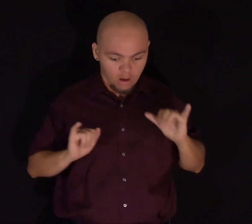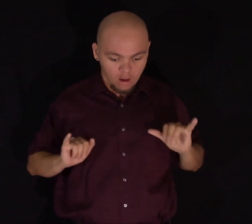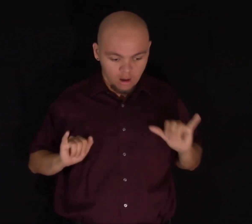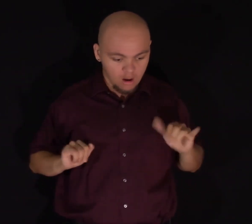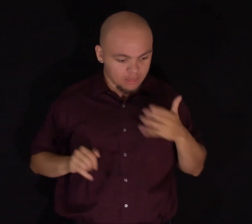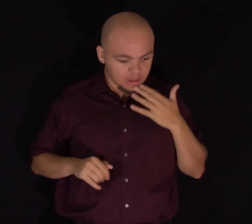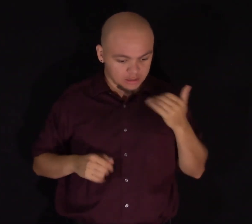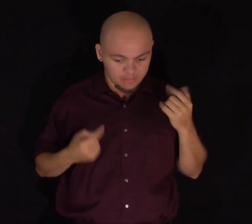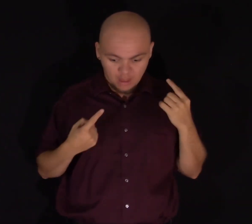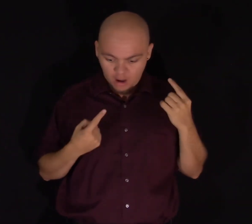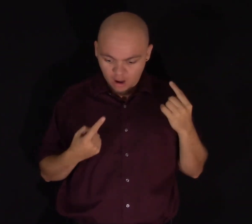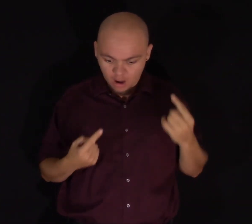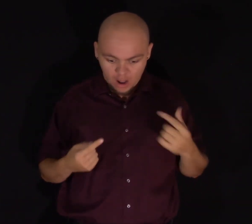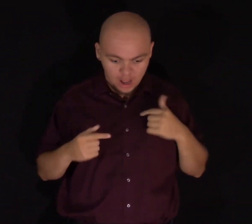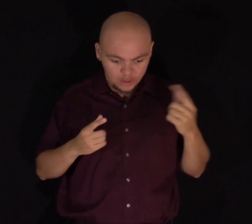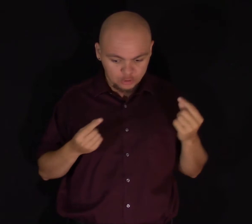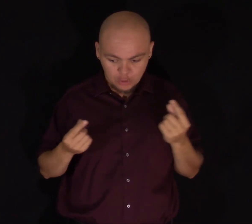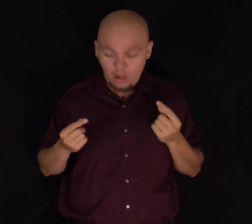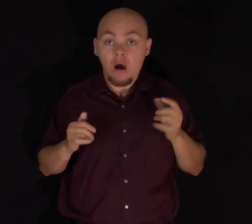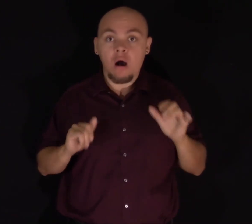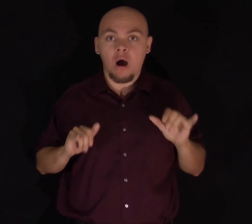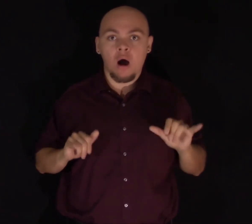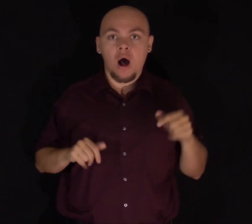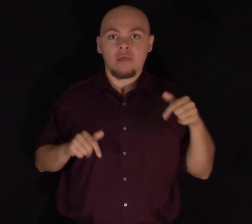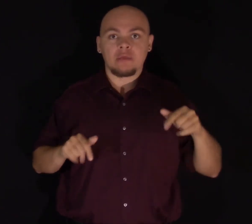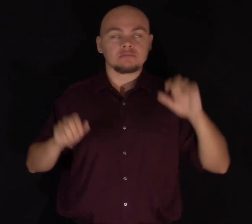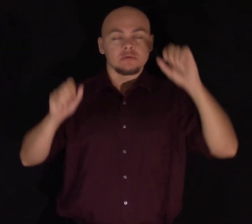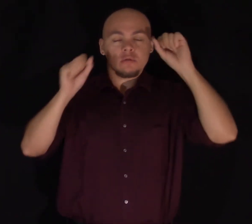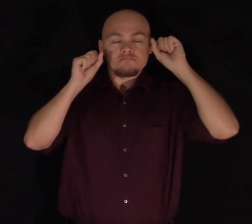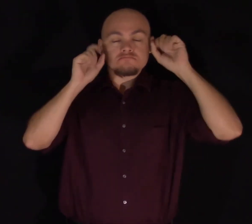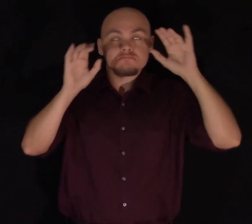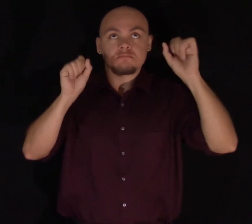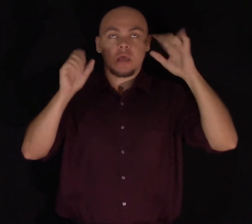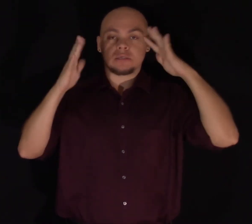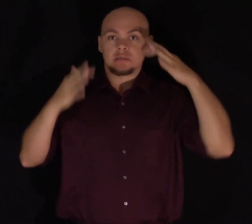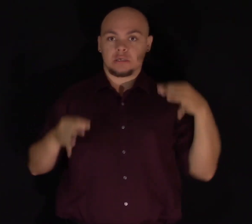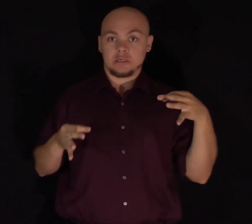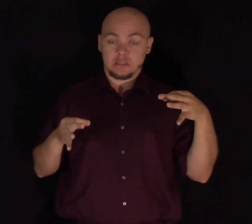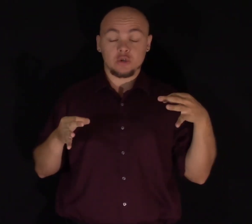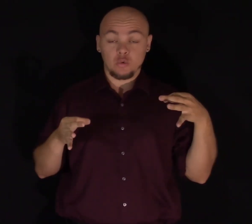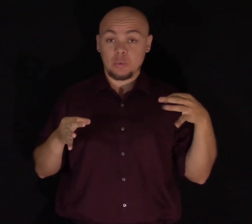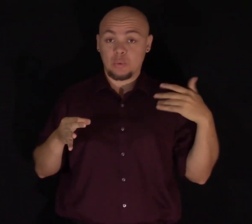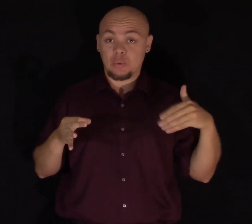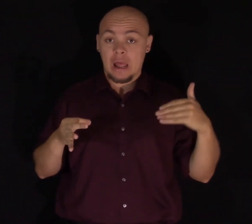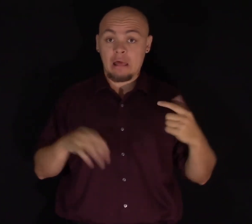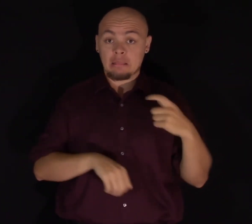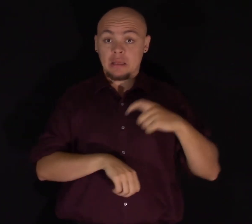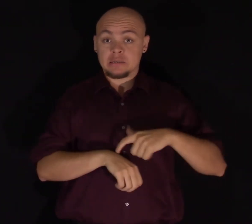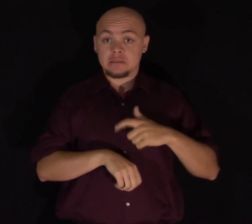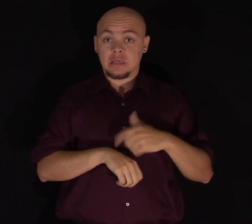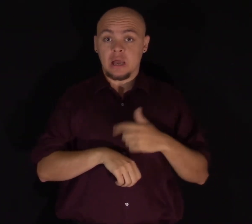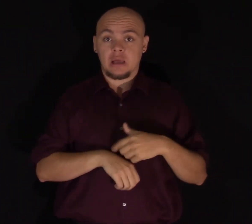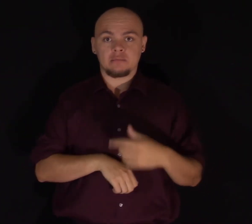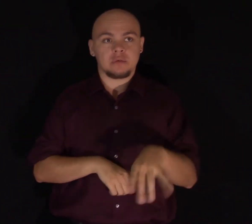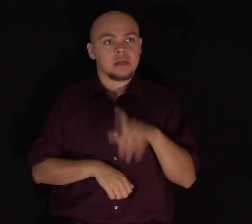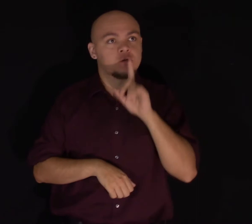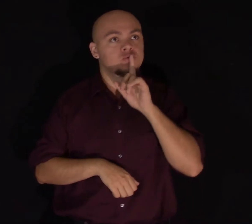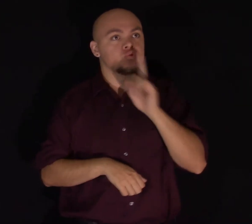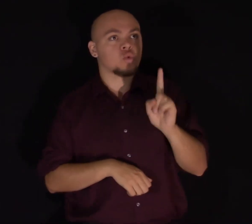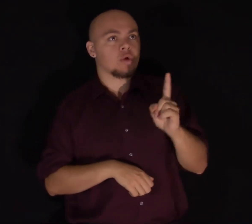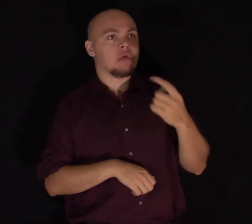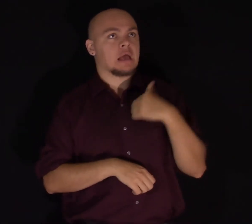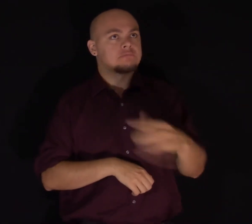thing I could have done. This is an amazing decision. And I think about the times when I have to speak truth. It feels